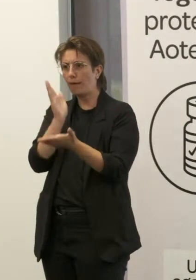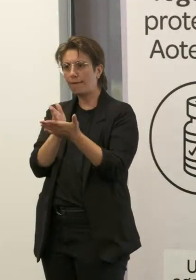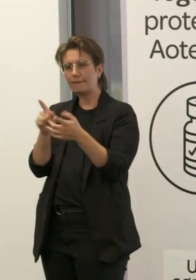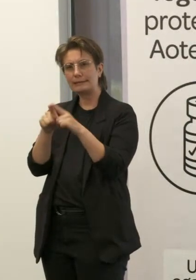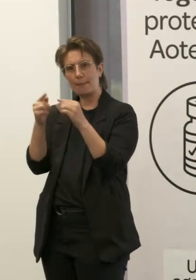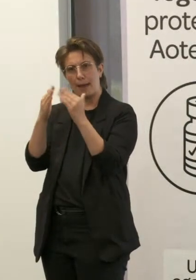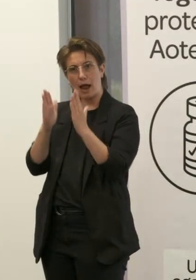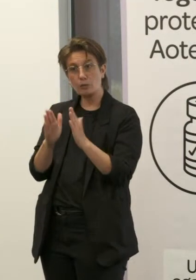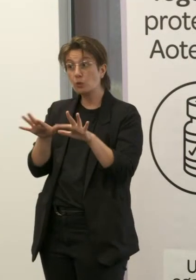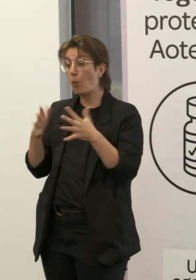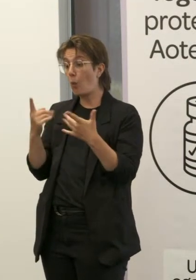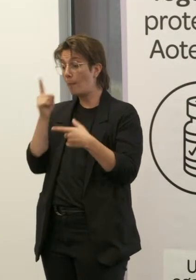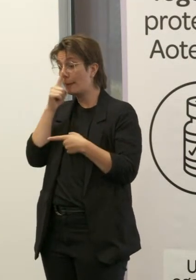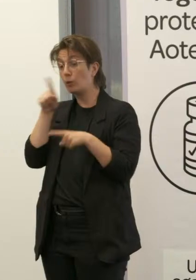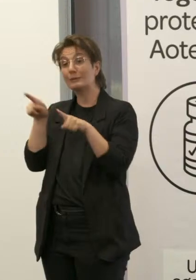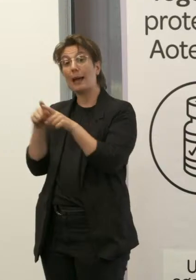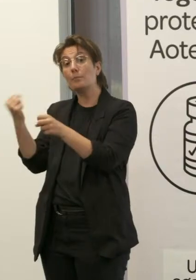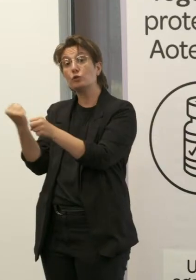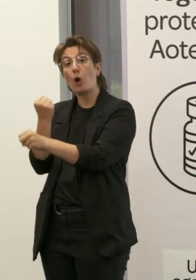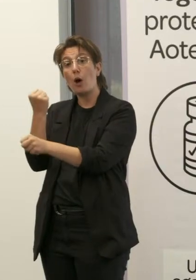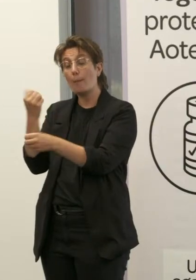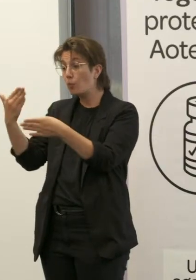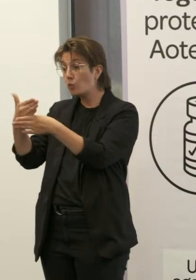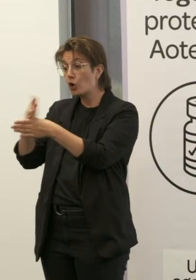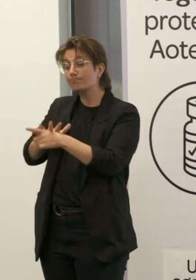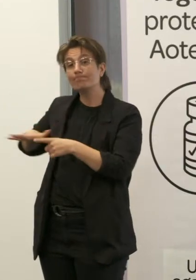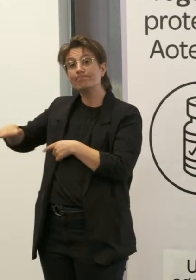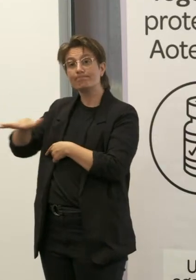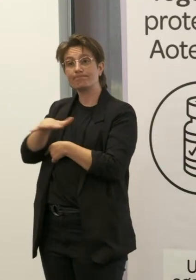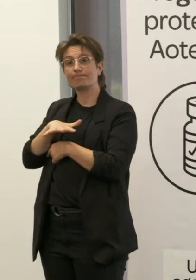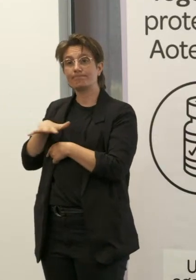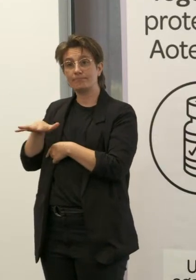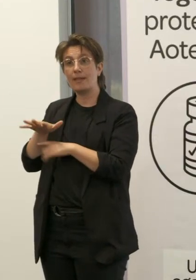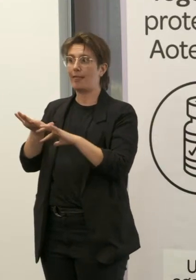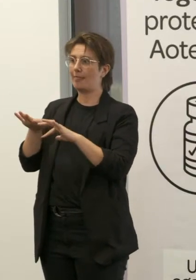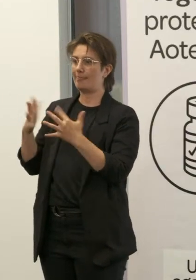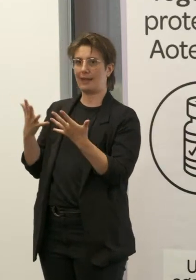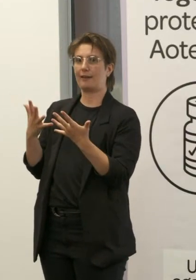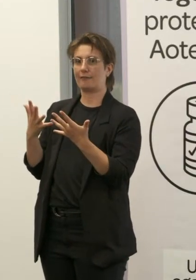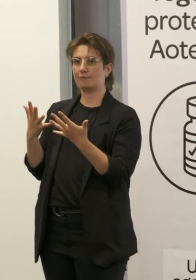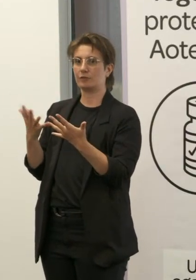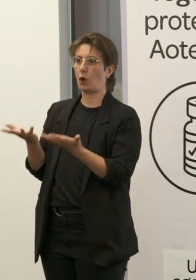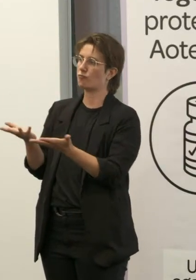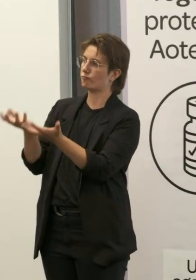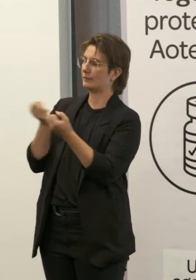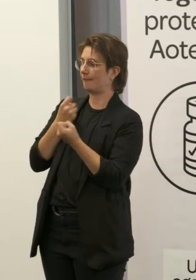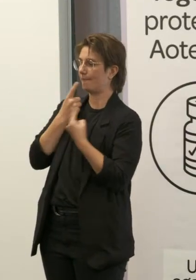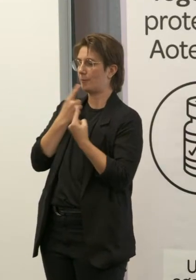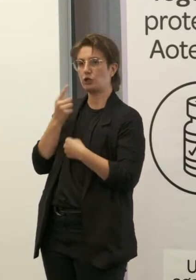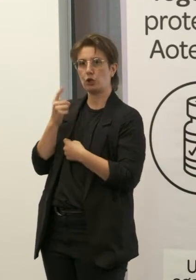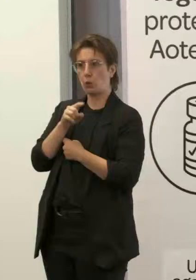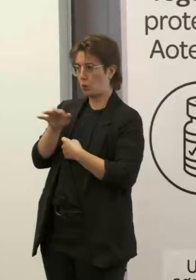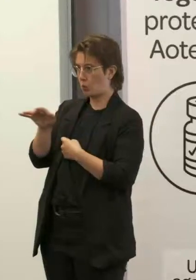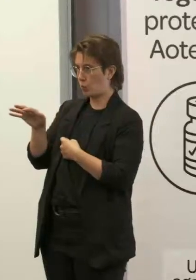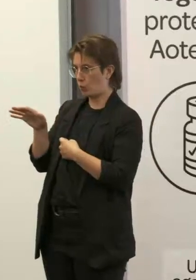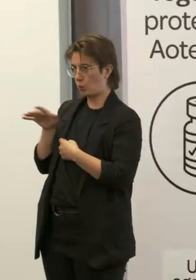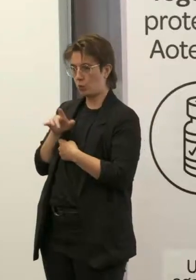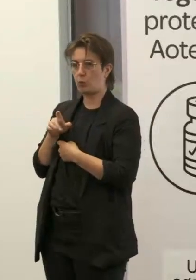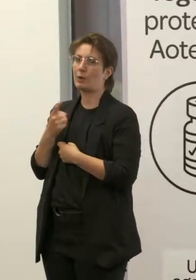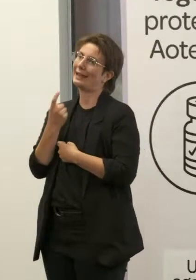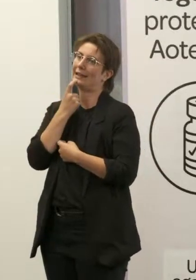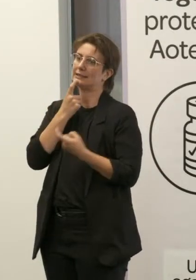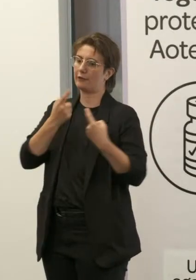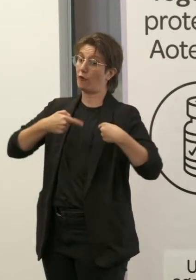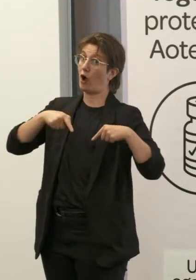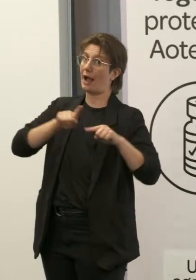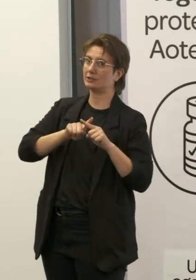to get a nice speedy response and really get both cases and contacts isolating straight away.